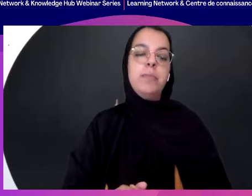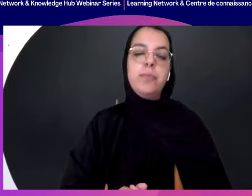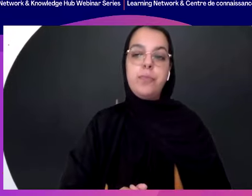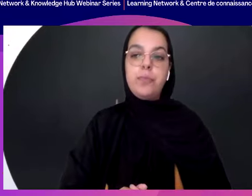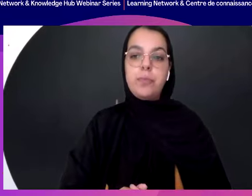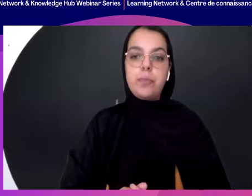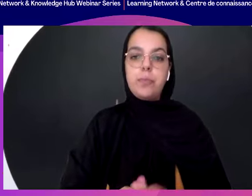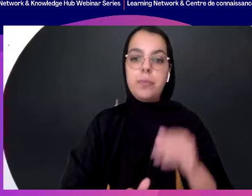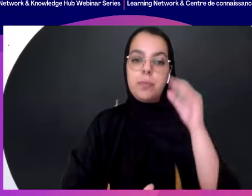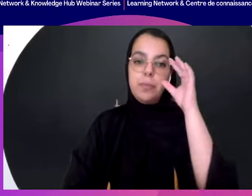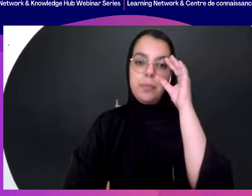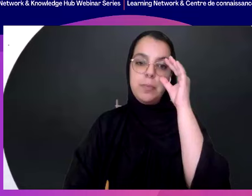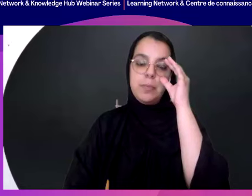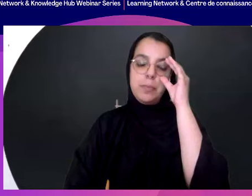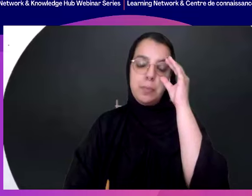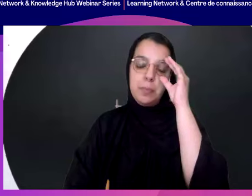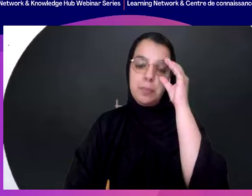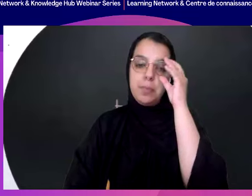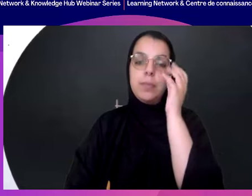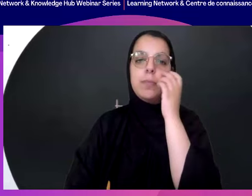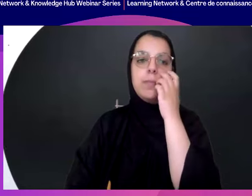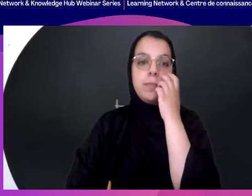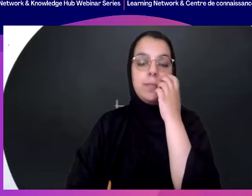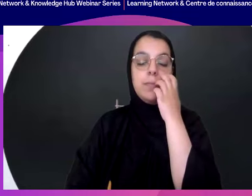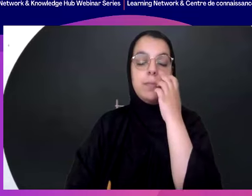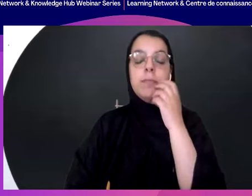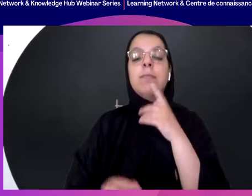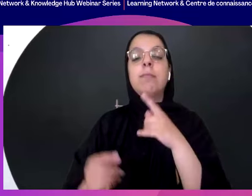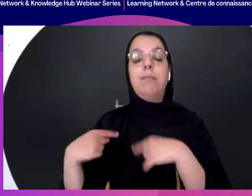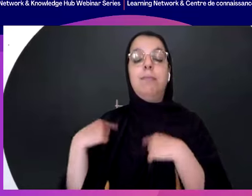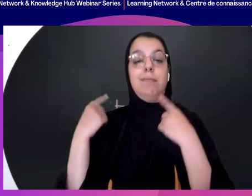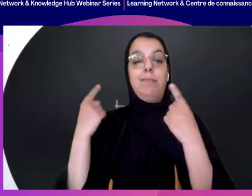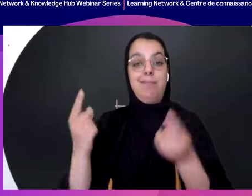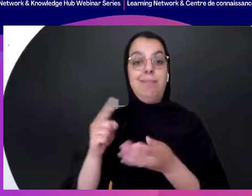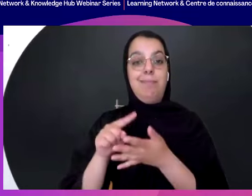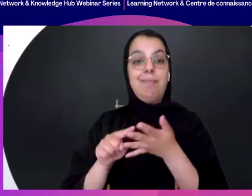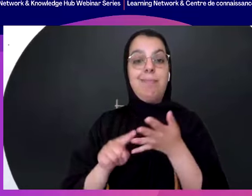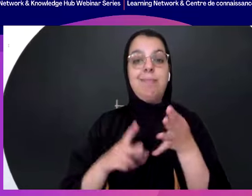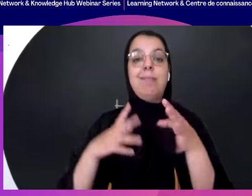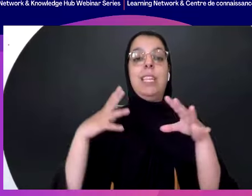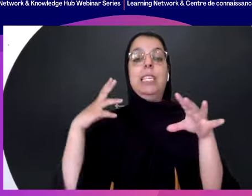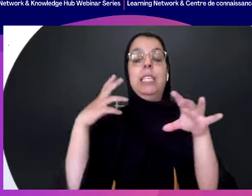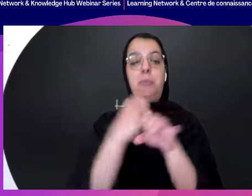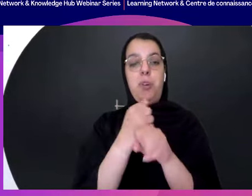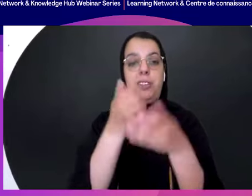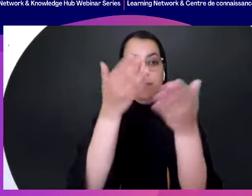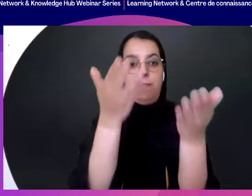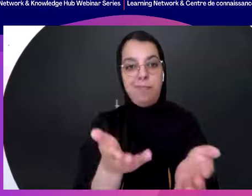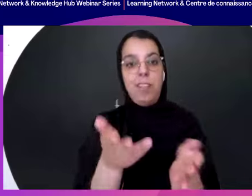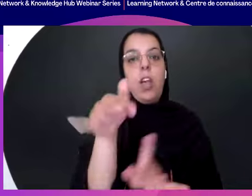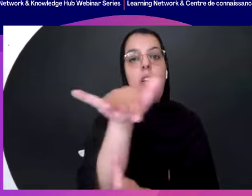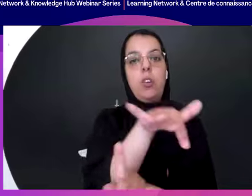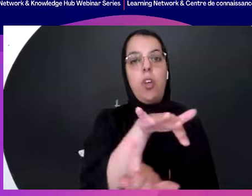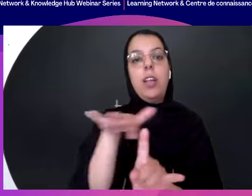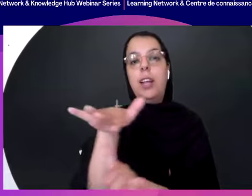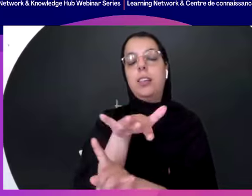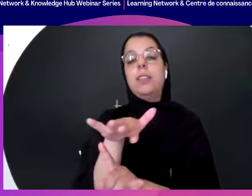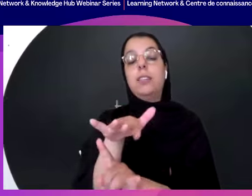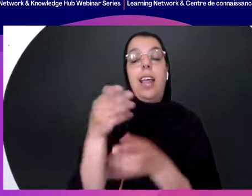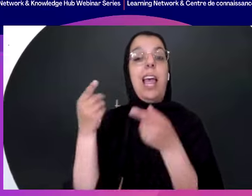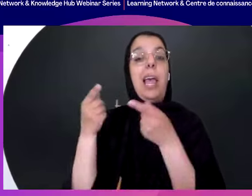So to kind of summarize that, we have this context where residential schools that occurred over generation